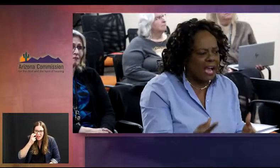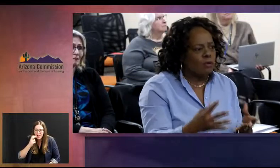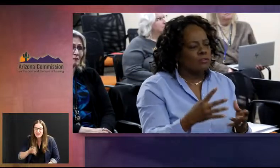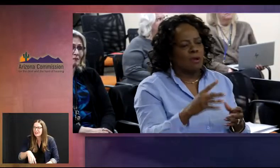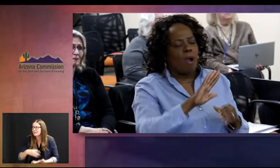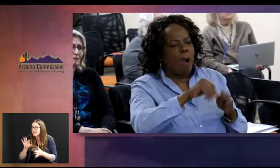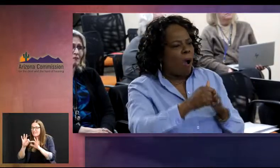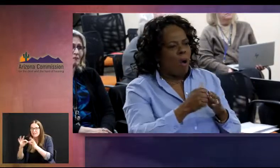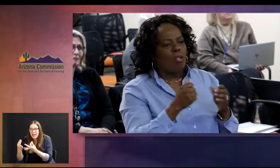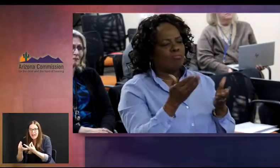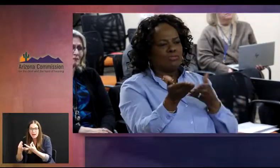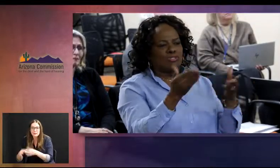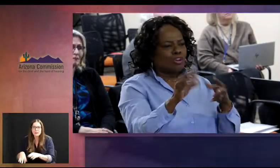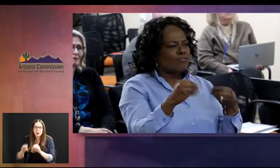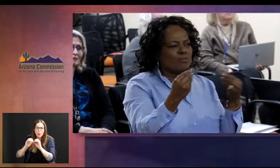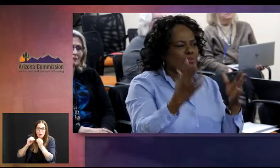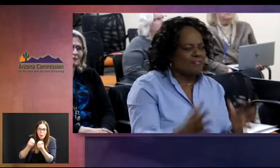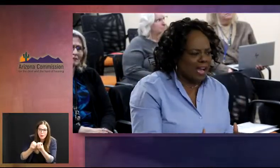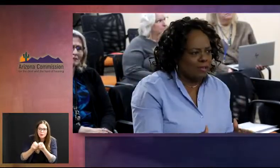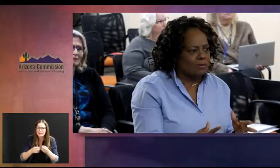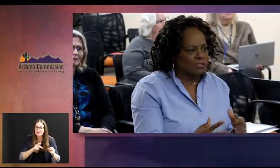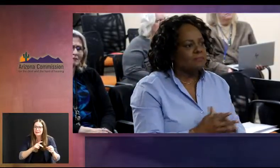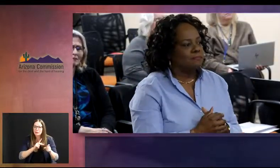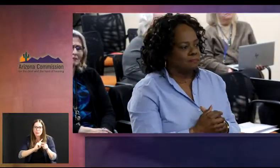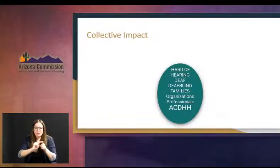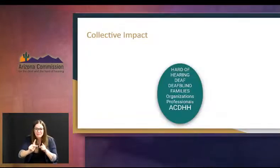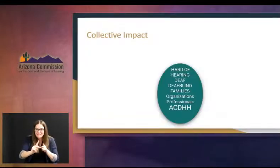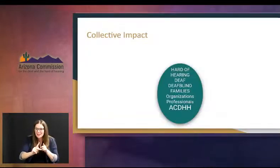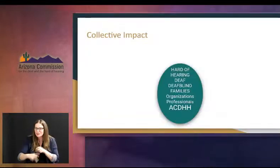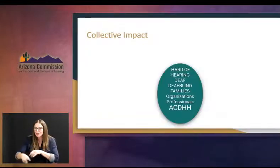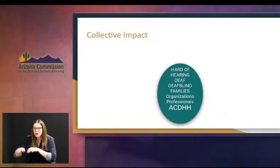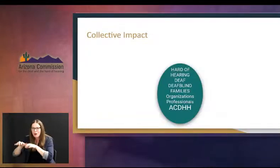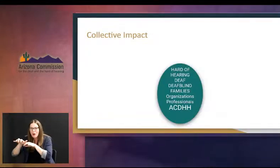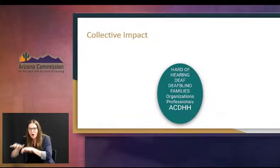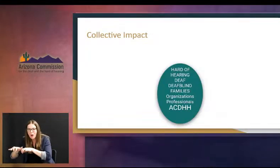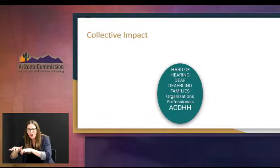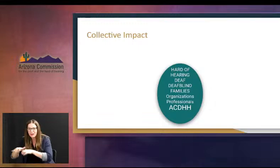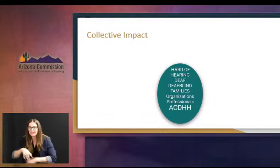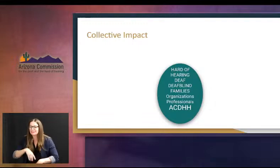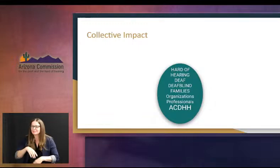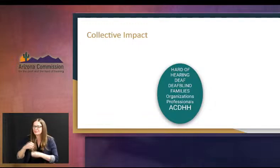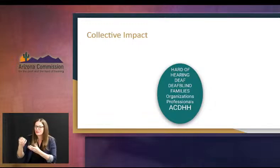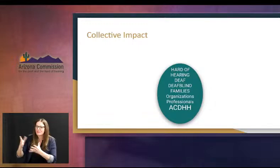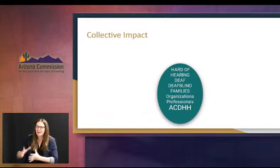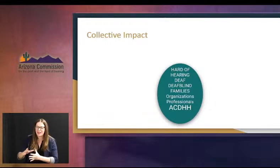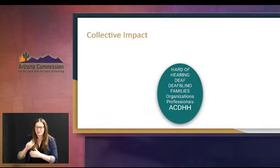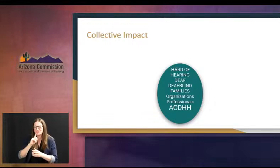professionals, interpreters, CART providers, all service providers.